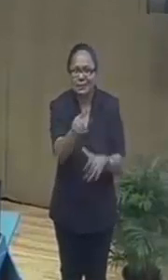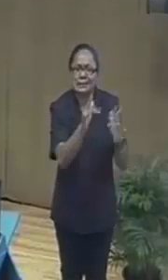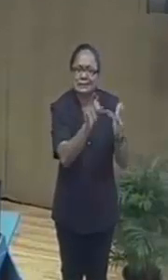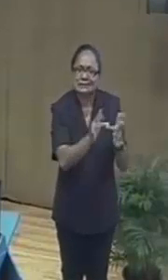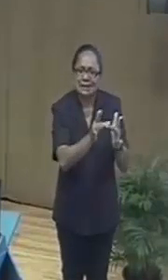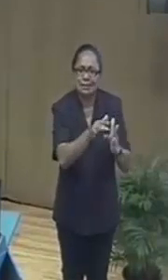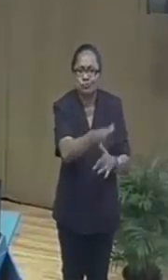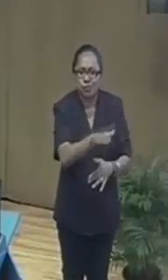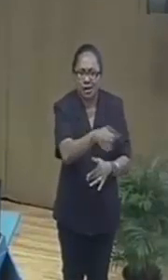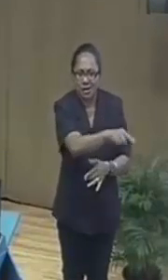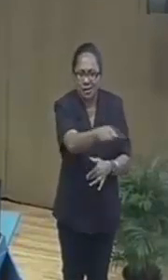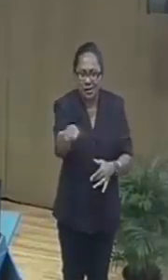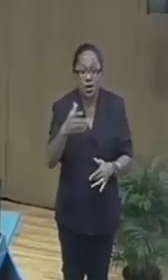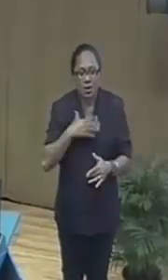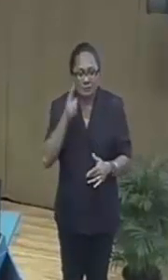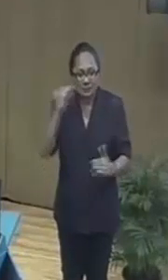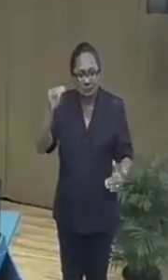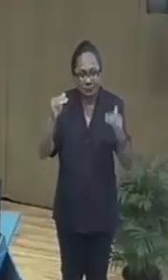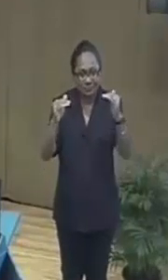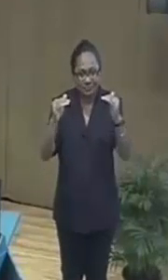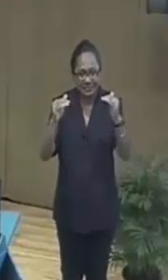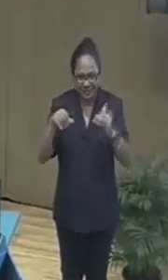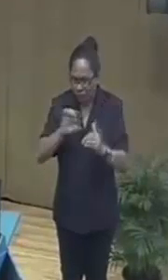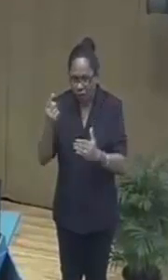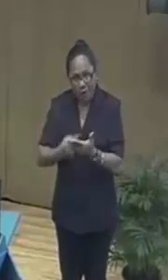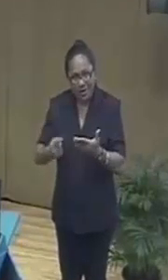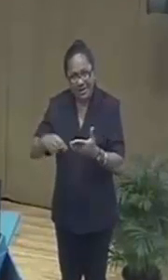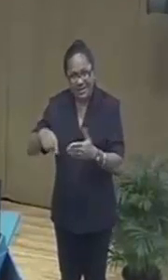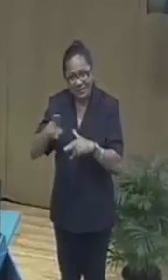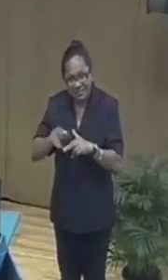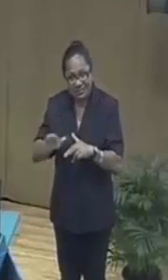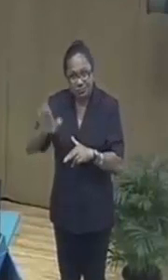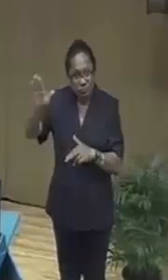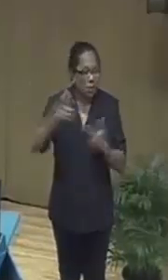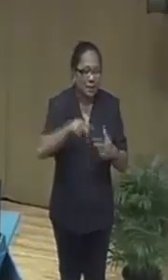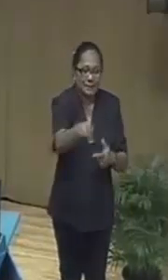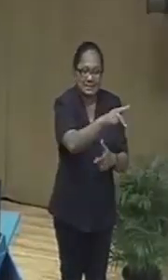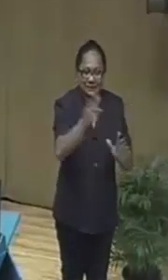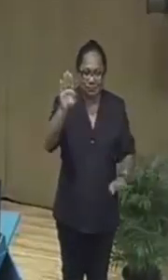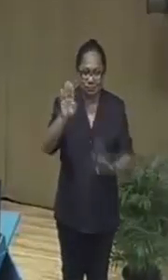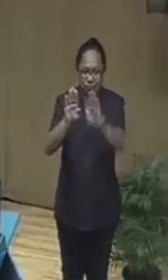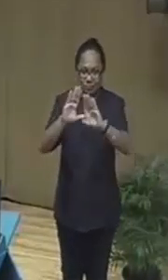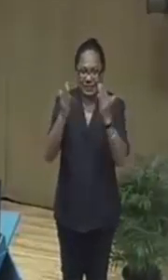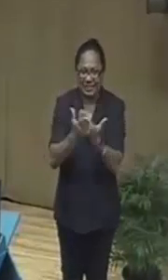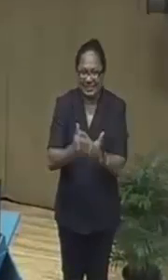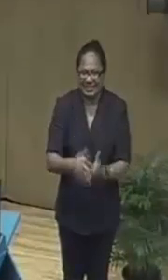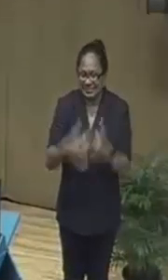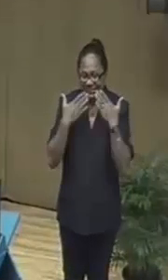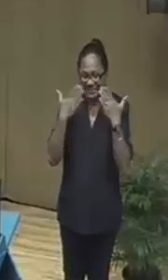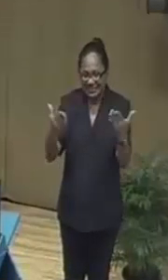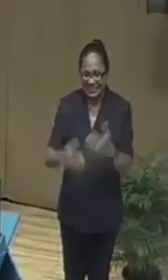really nice to see some equity in the enjoyment of online learning. Thank you very much.